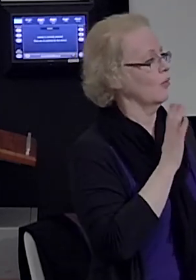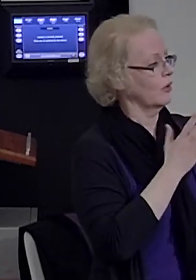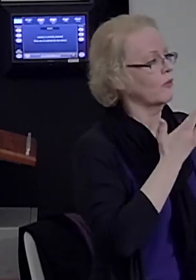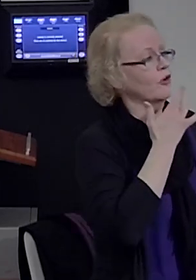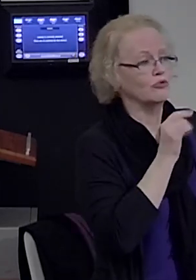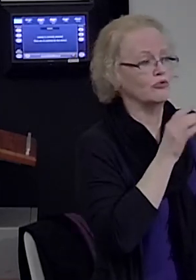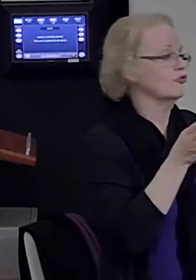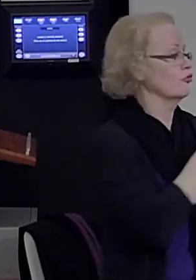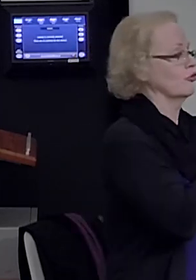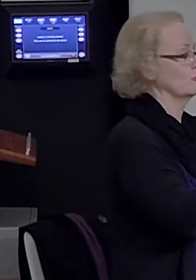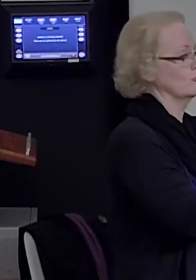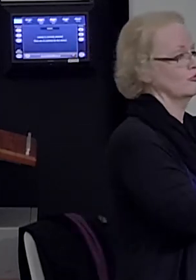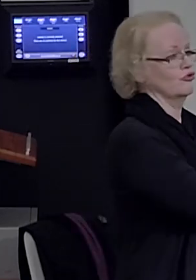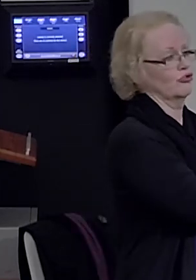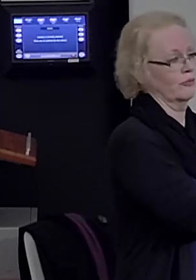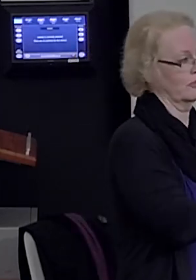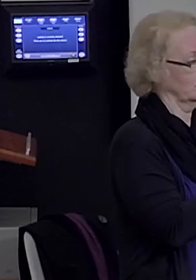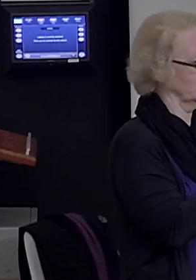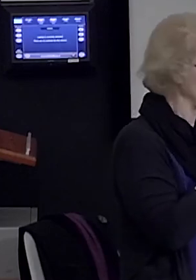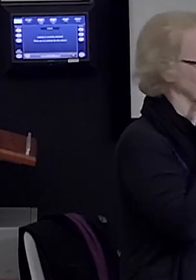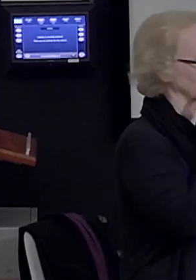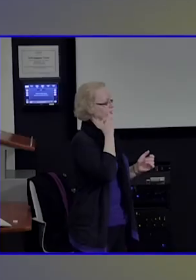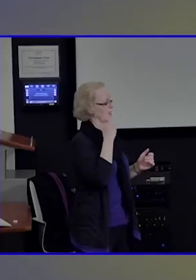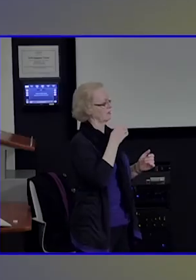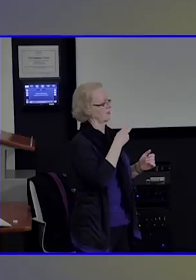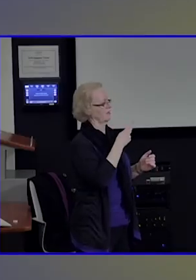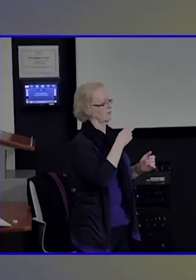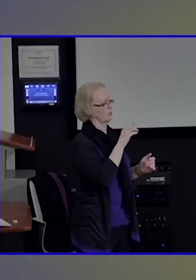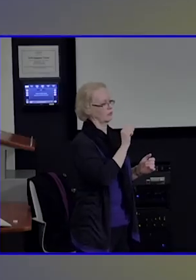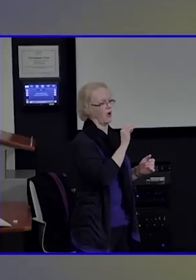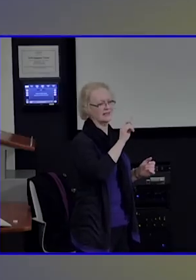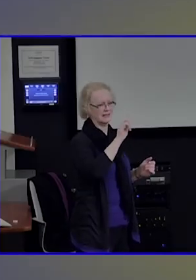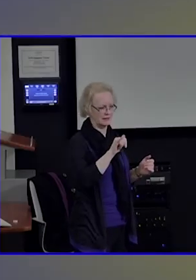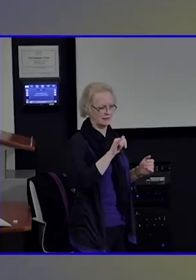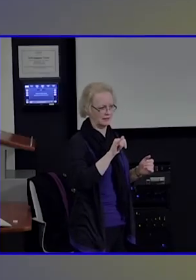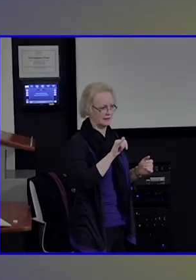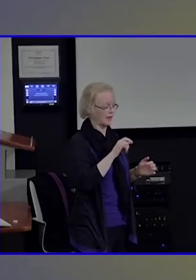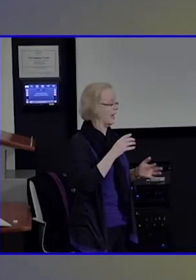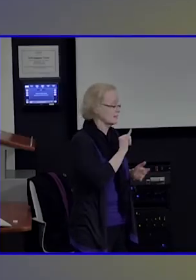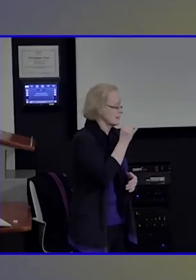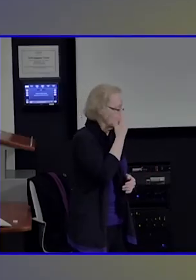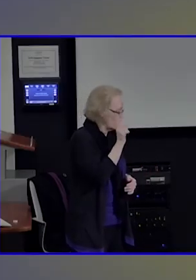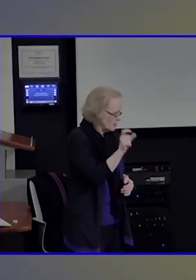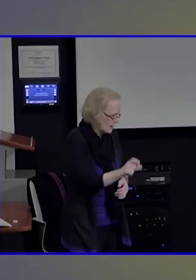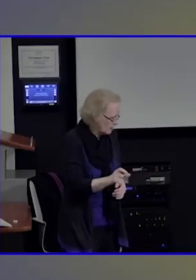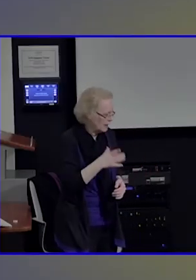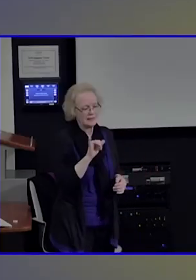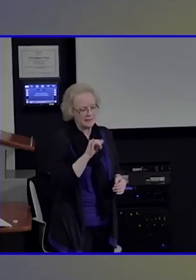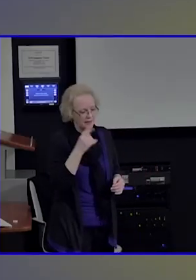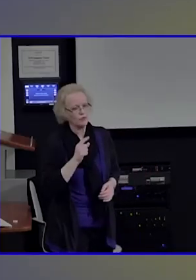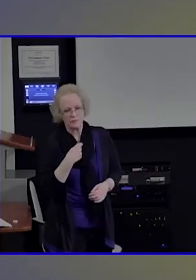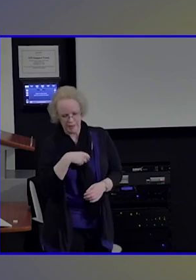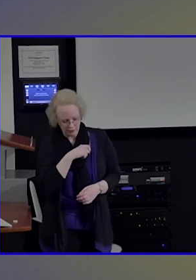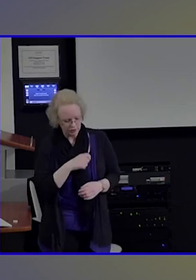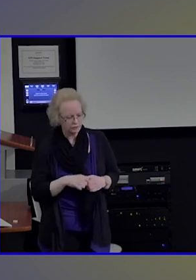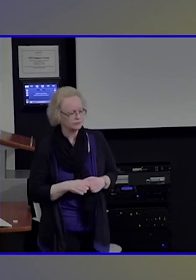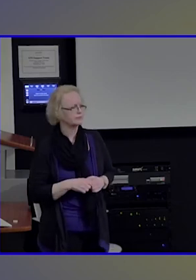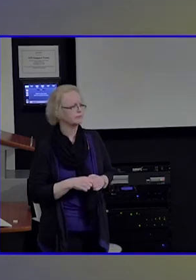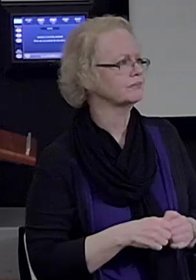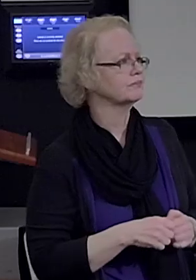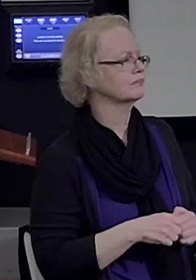just because the whole prosody of the signal is different and it's true in italian as well and it's true in spanish so so